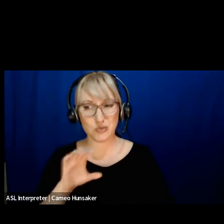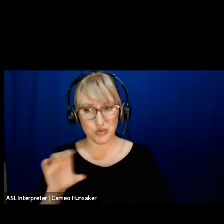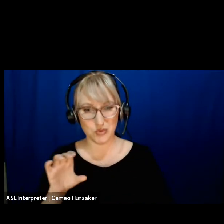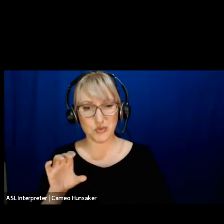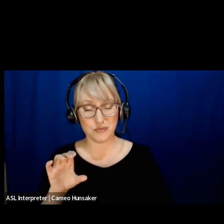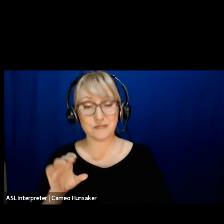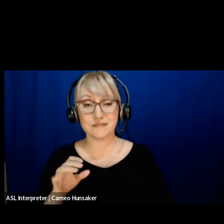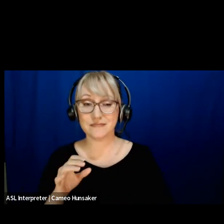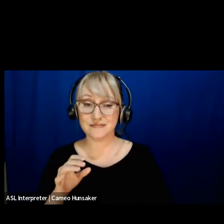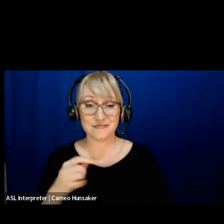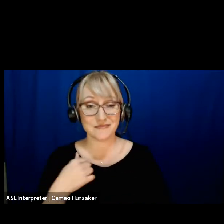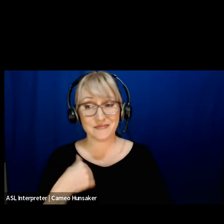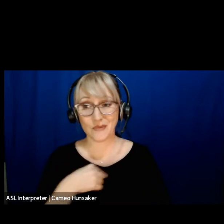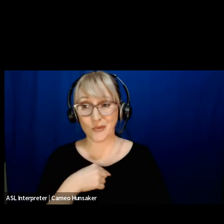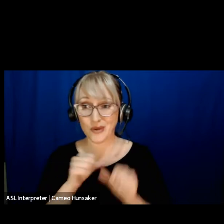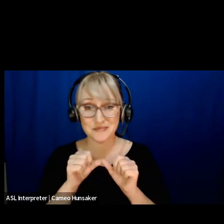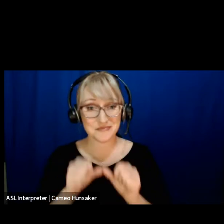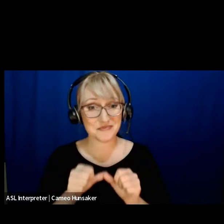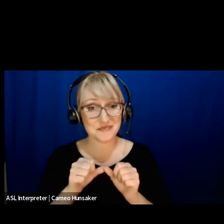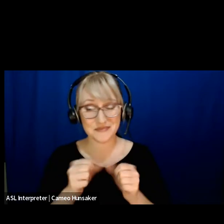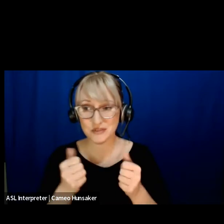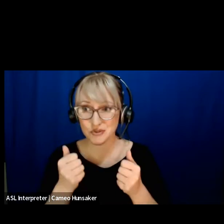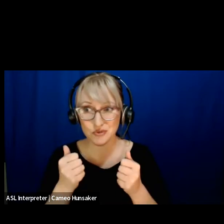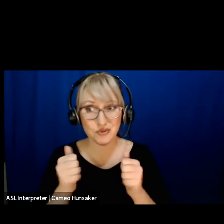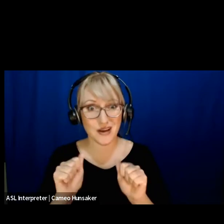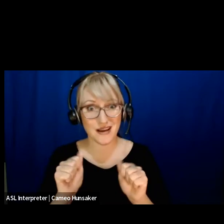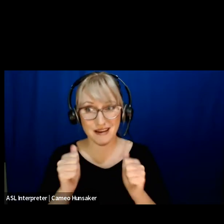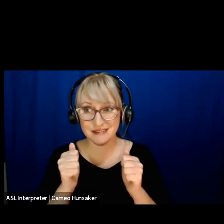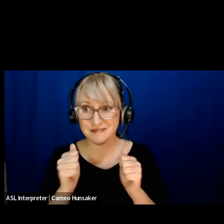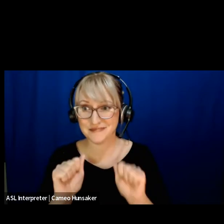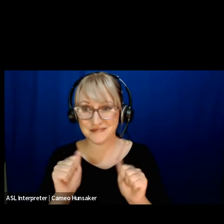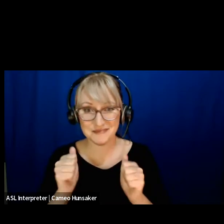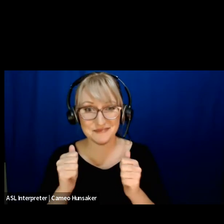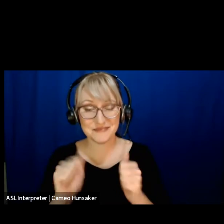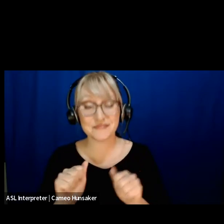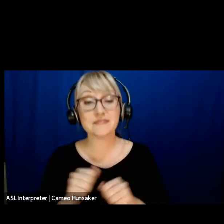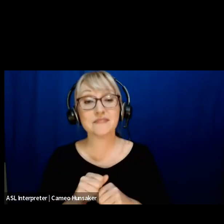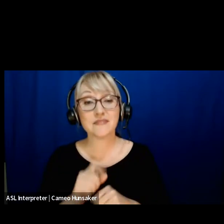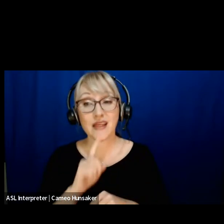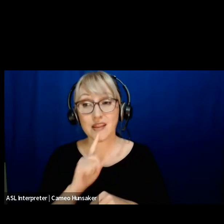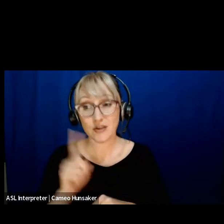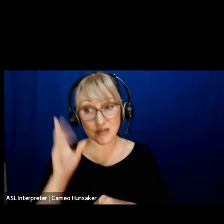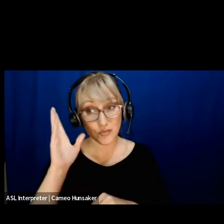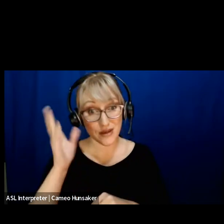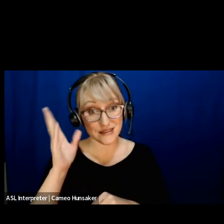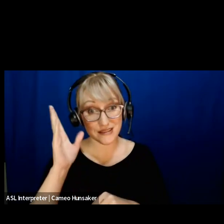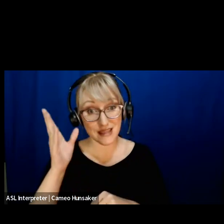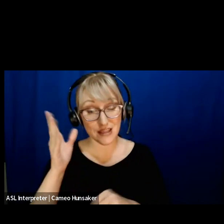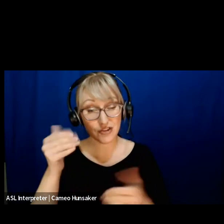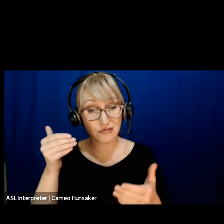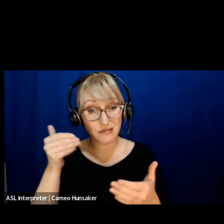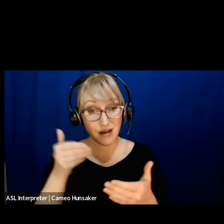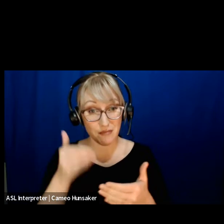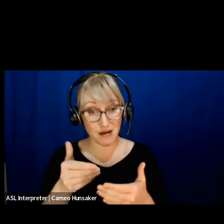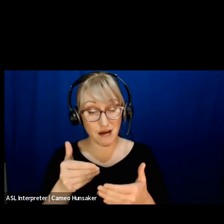we keep on working in that area, and there's a presentation coming up at the end of